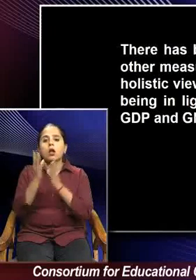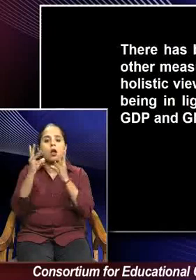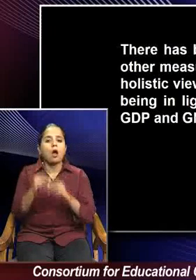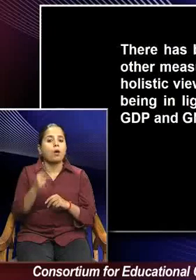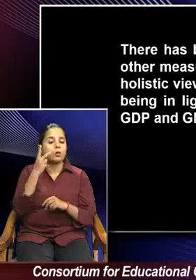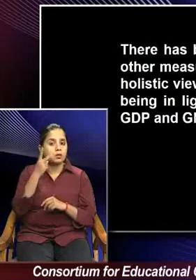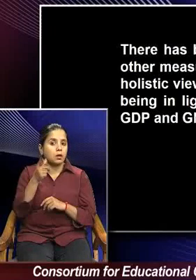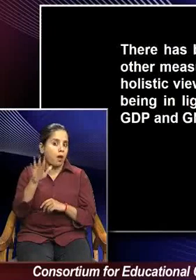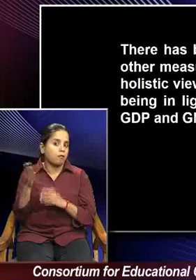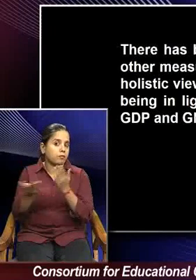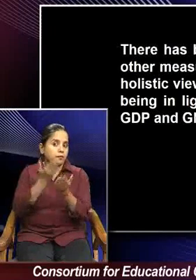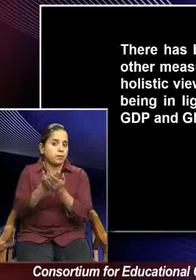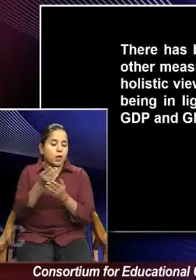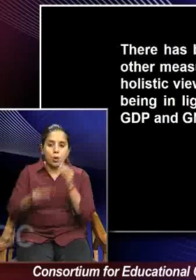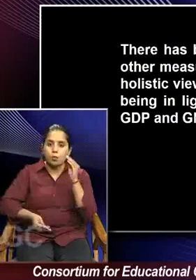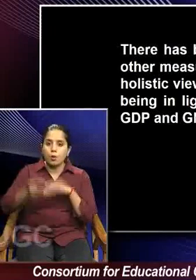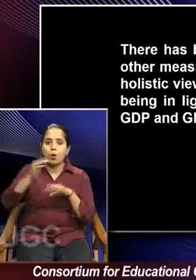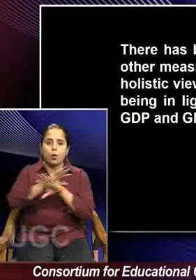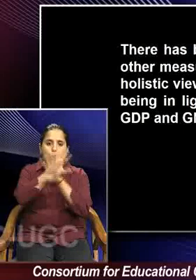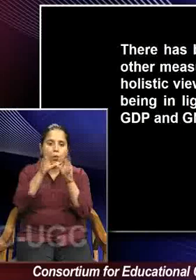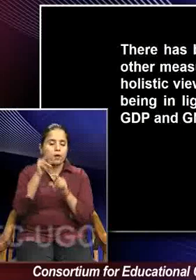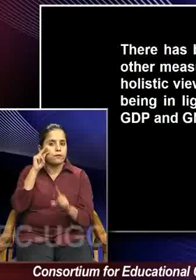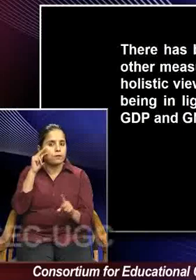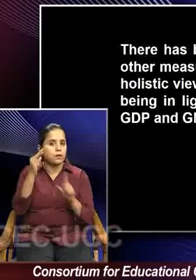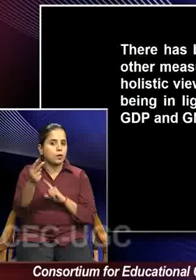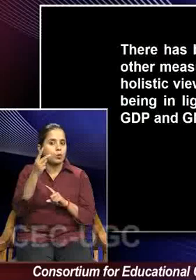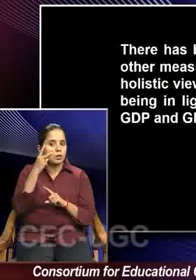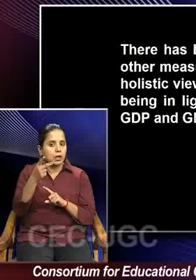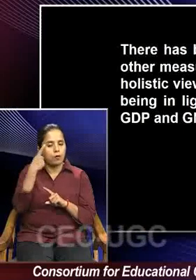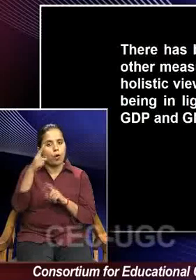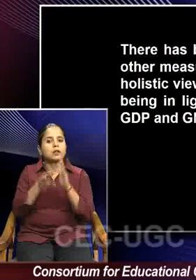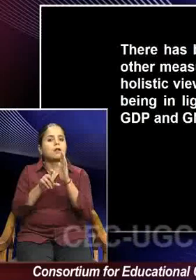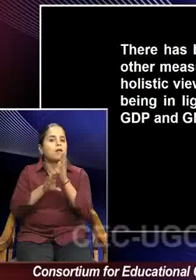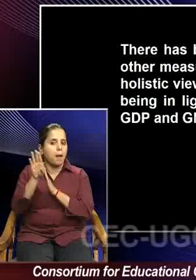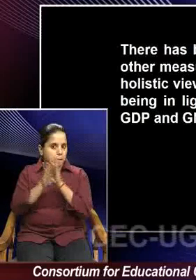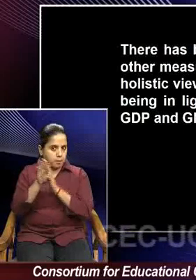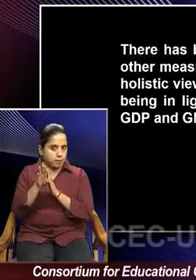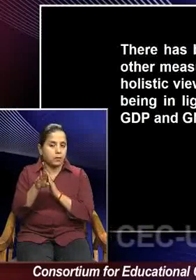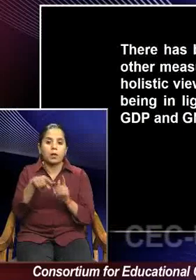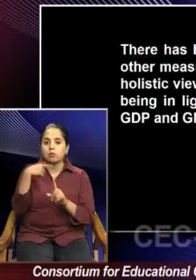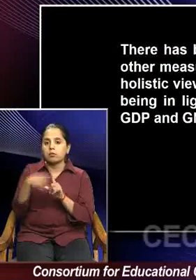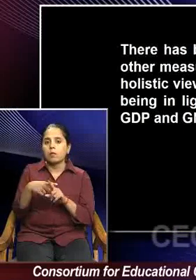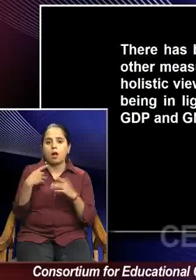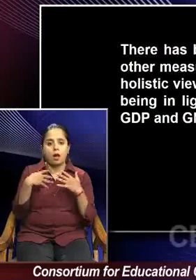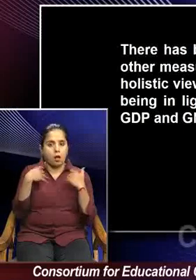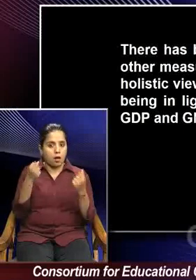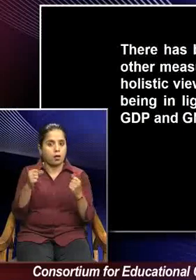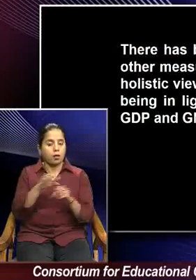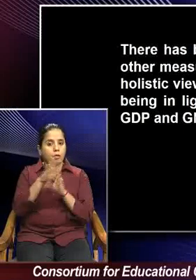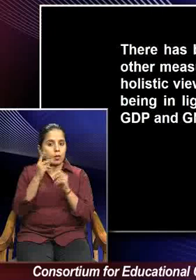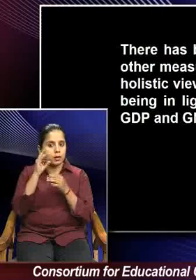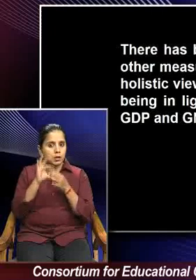that offer a more holistic view of development and the well-being in light of